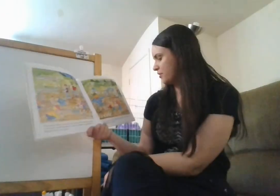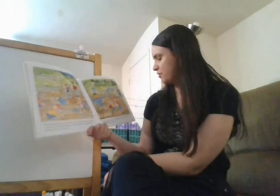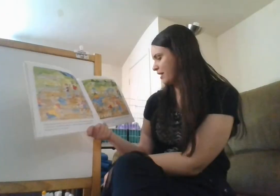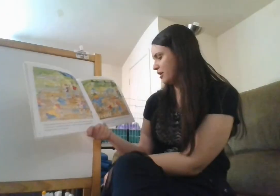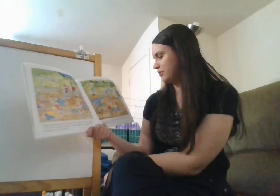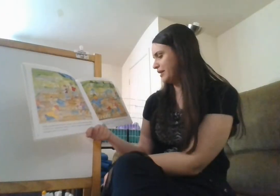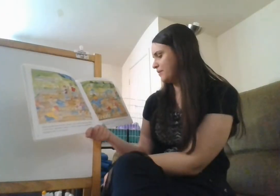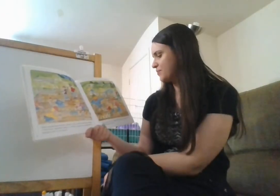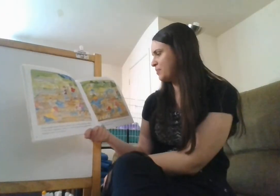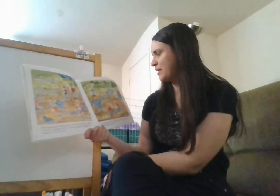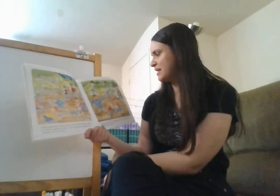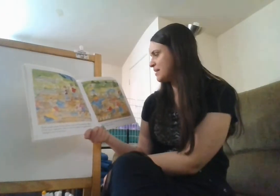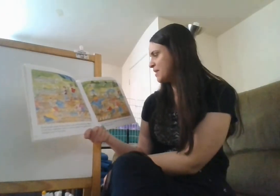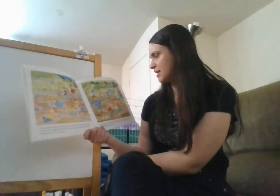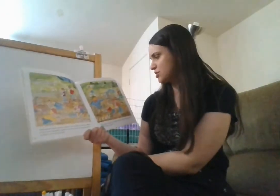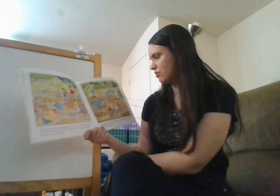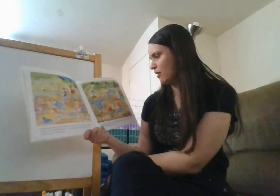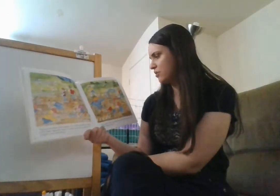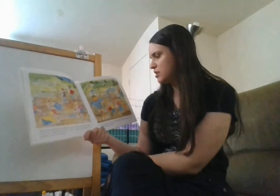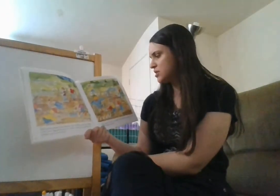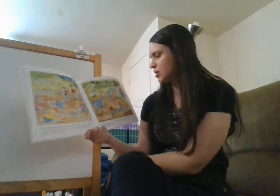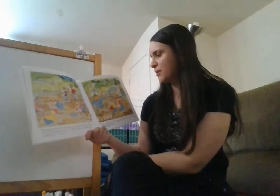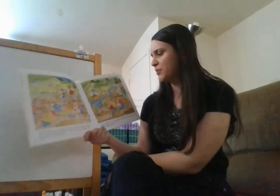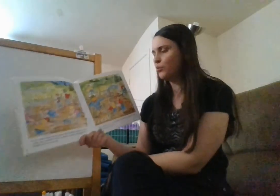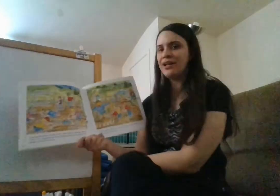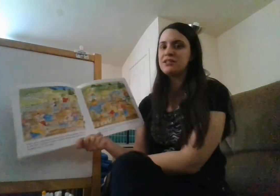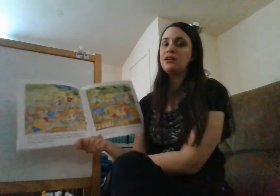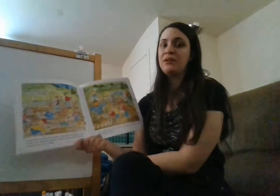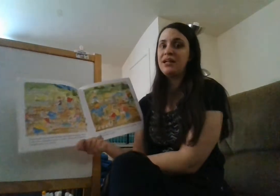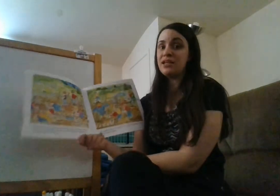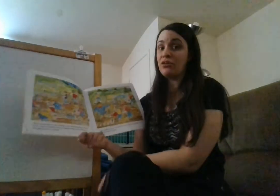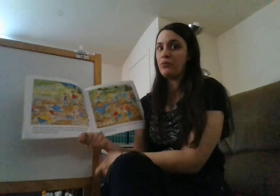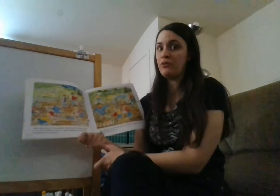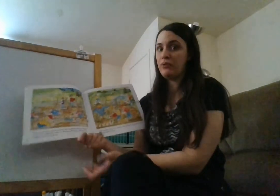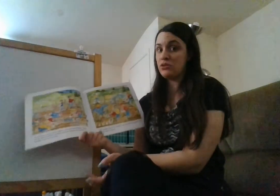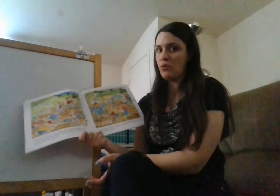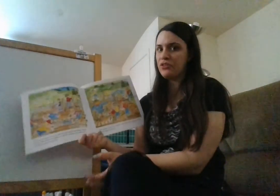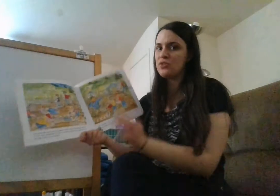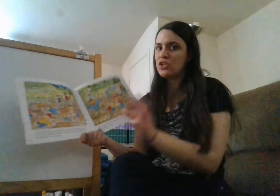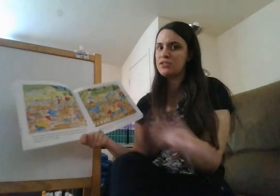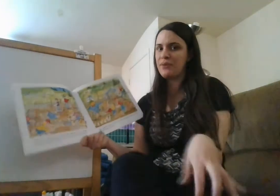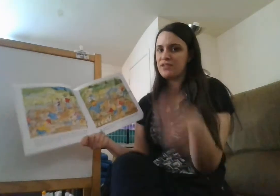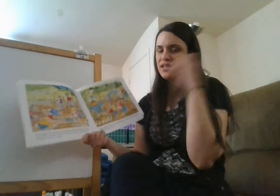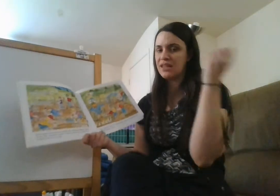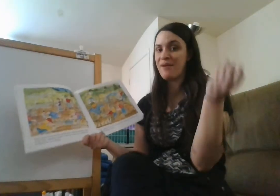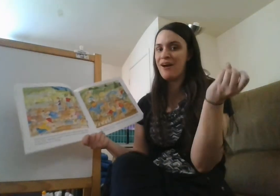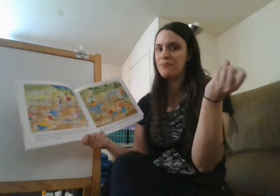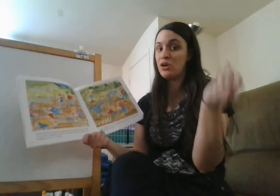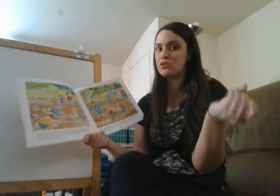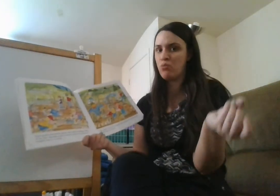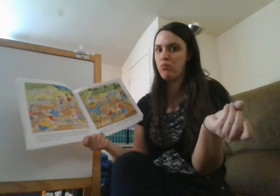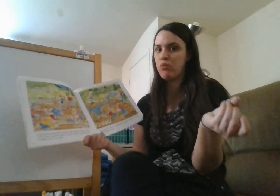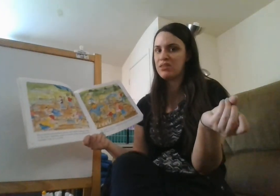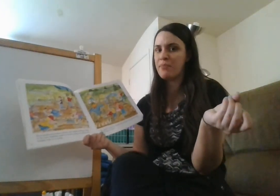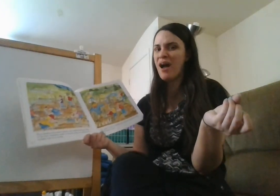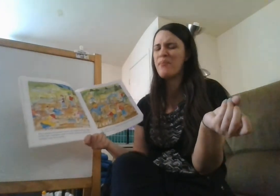watered regularly. The plants then begin to grow. So remember, weeds are plants that grow where we don't want them to, so we have to take them out, because what the problem